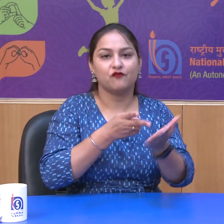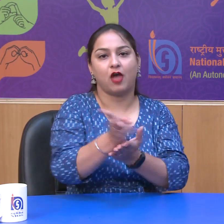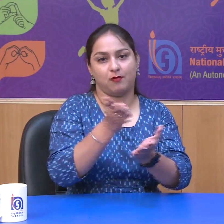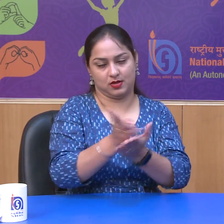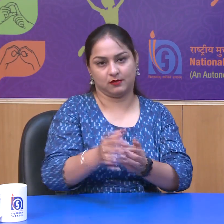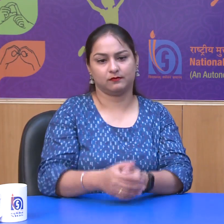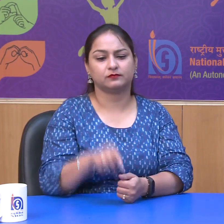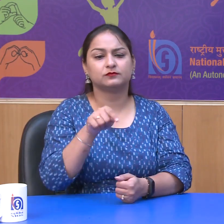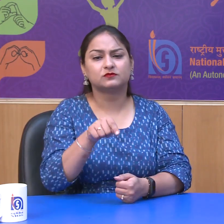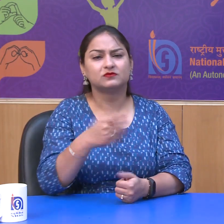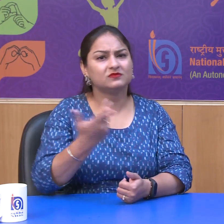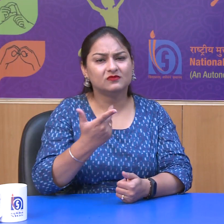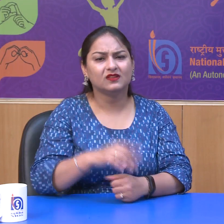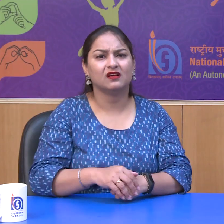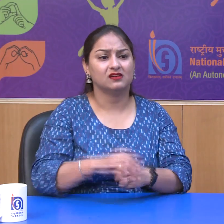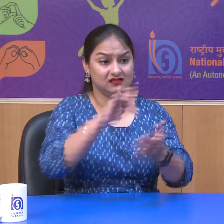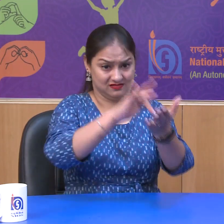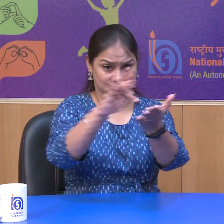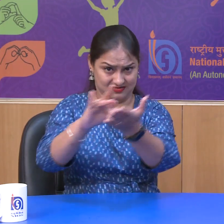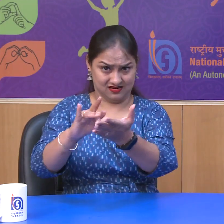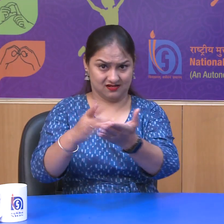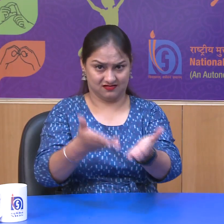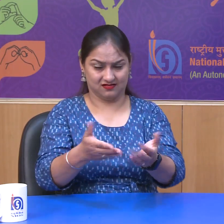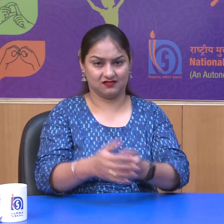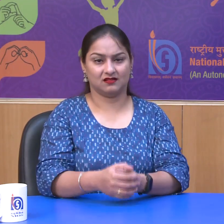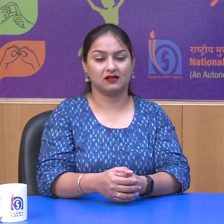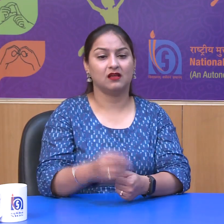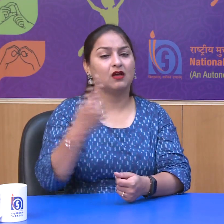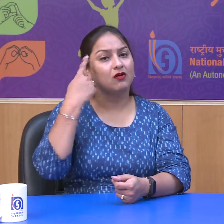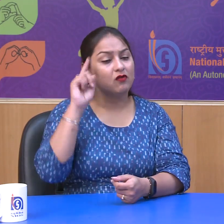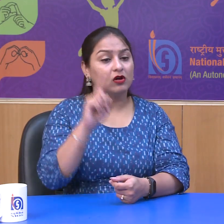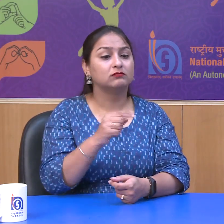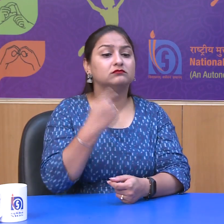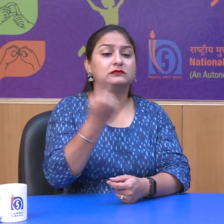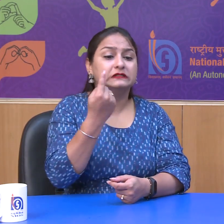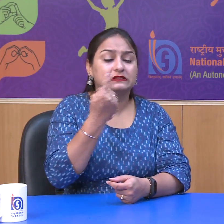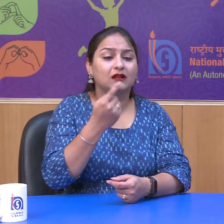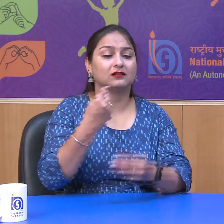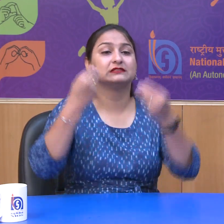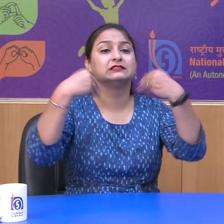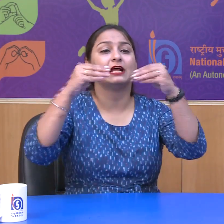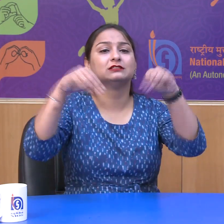It is an estate where a single cash crop is grown for sale.